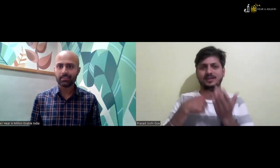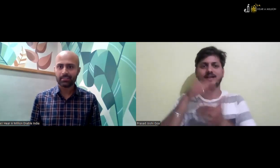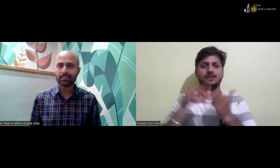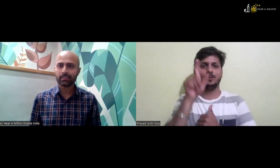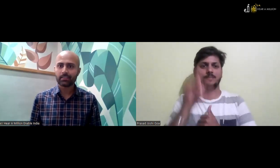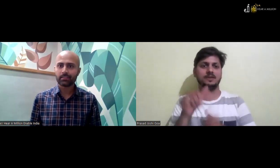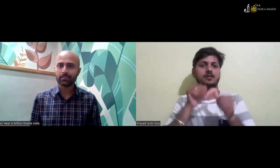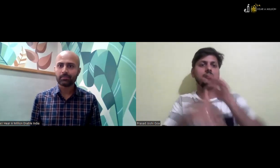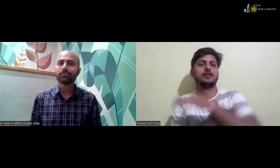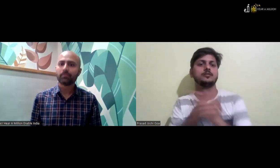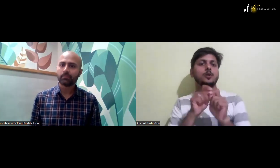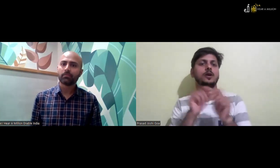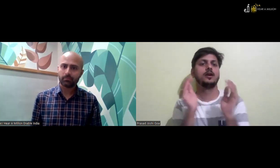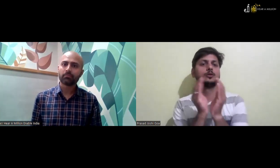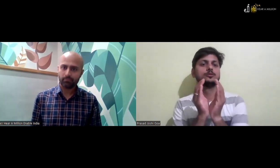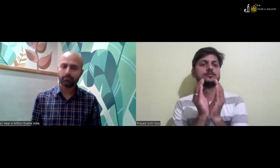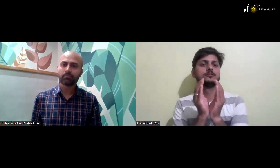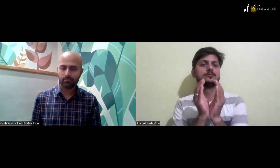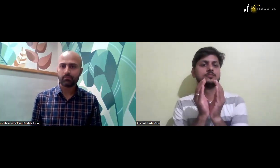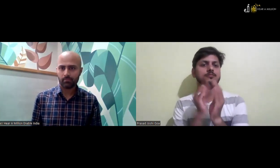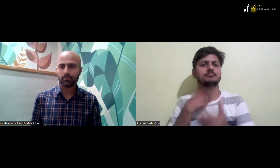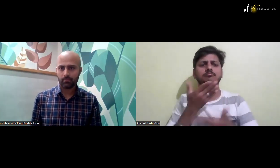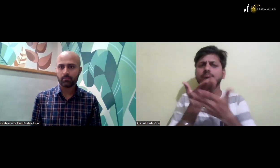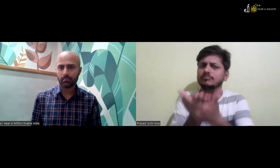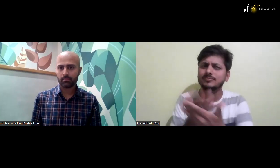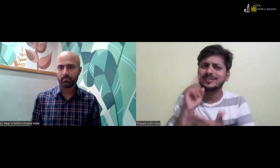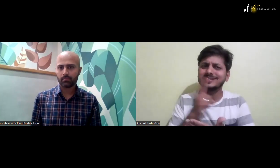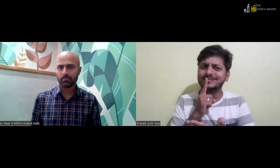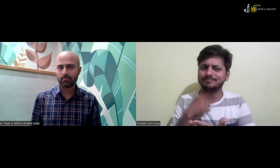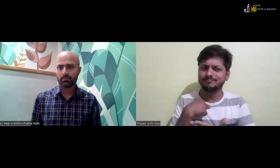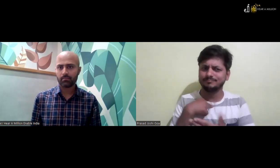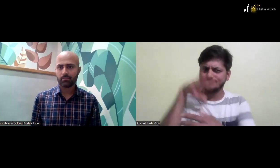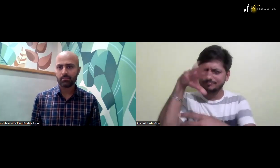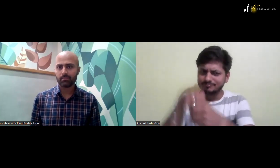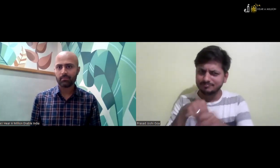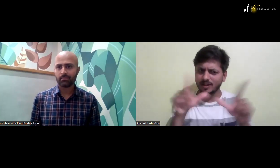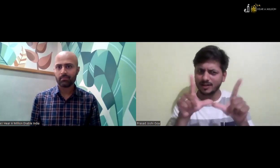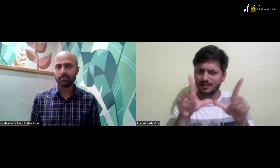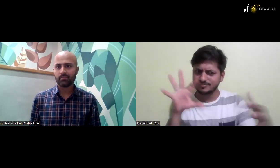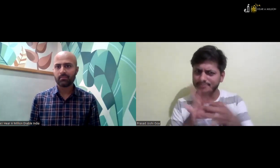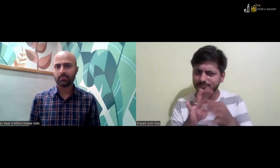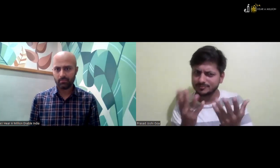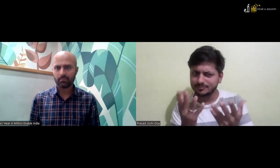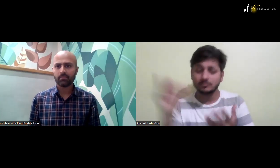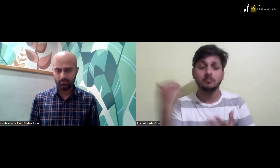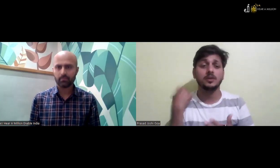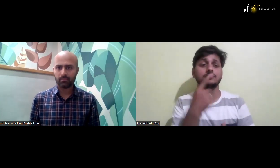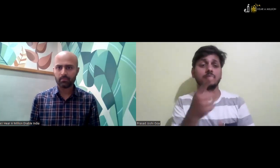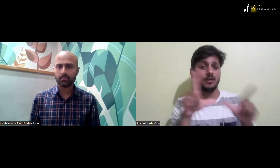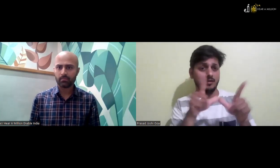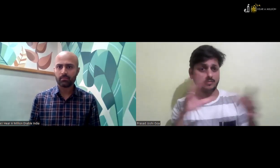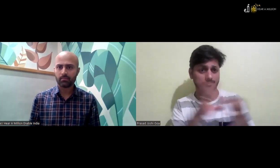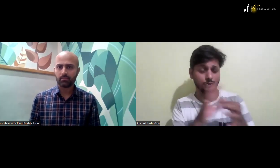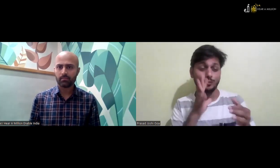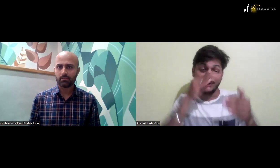So related to the question, one thing I felt good. I met the agent and I talked to